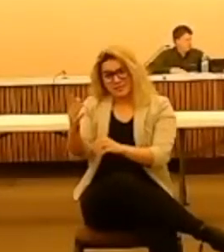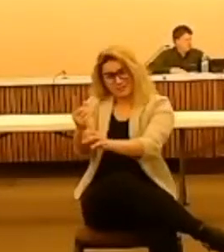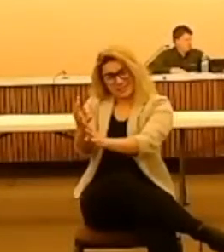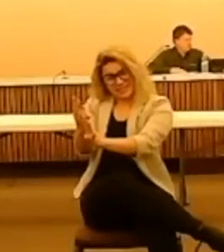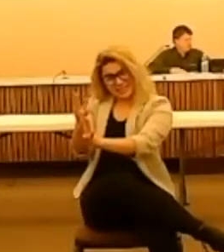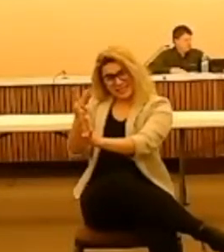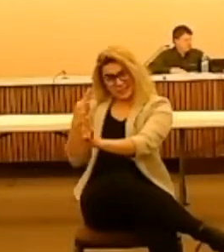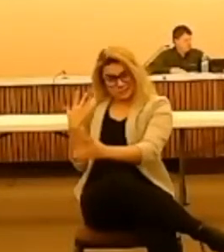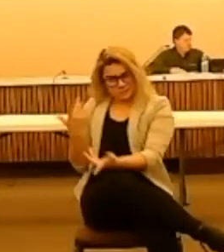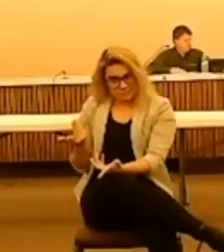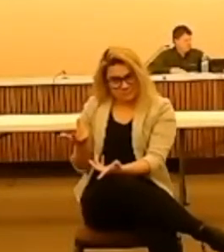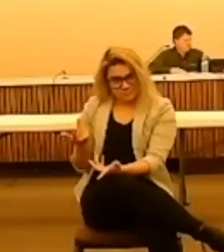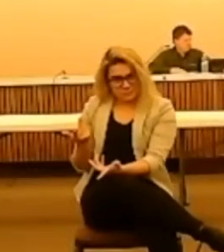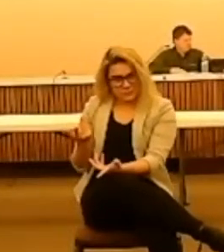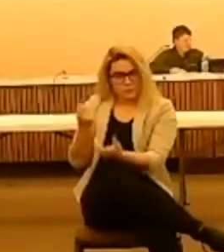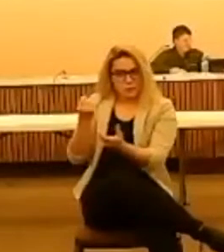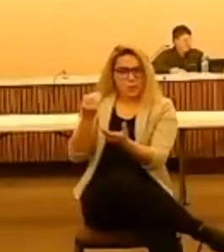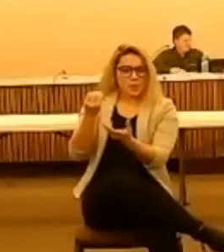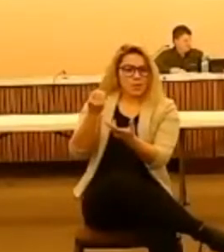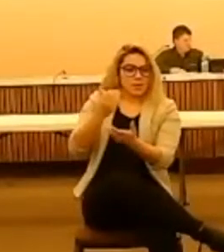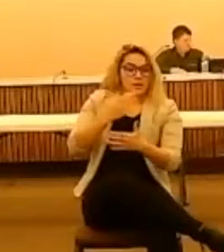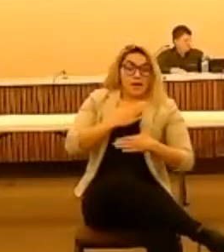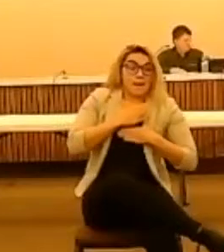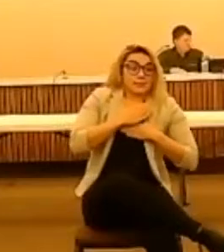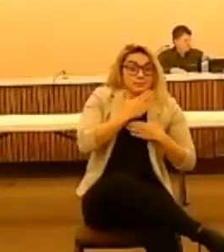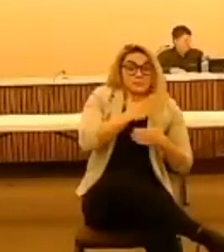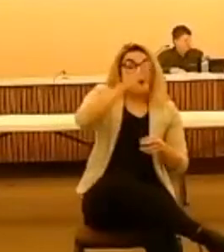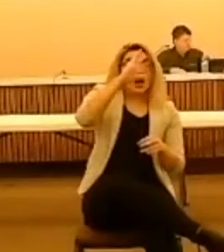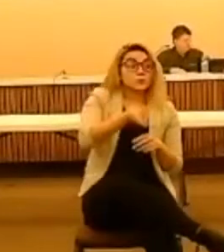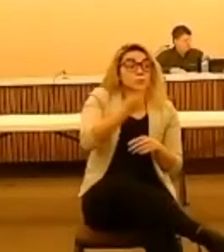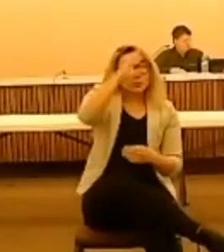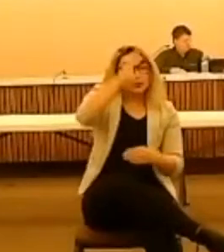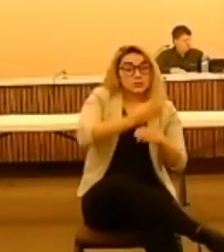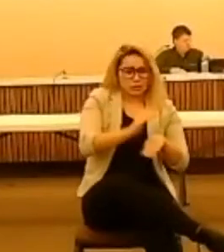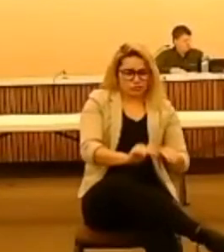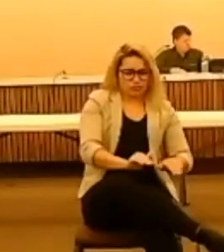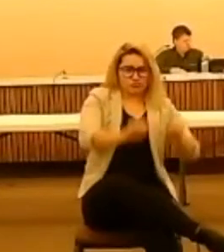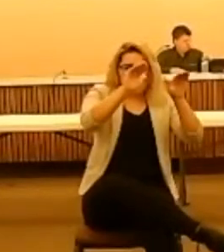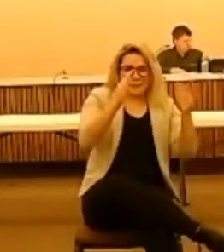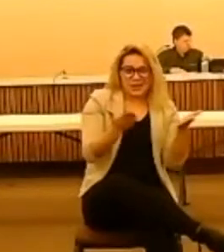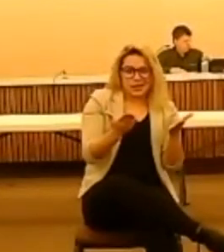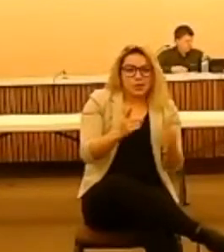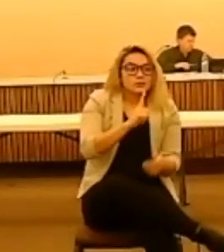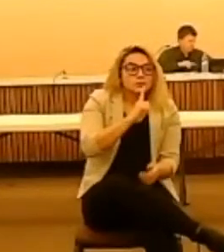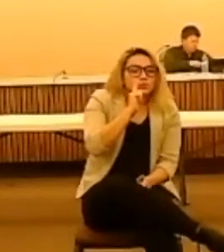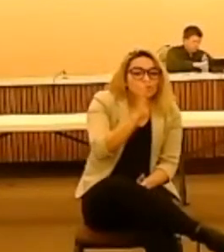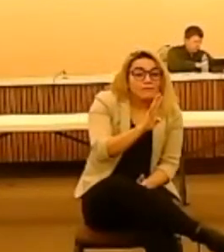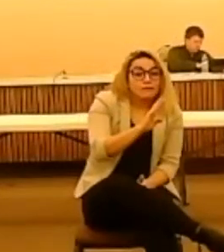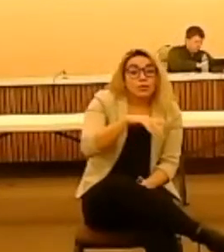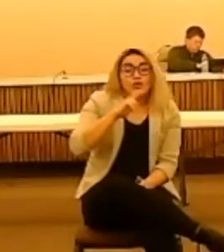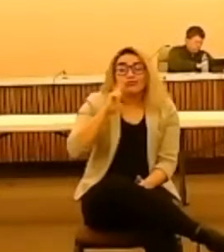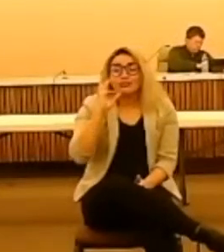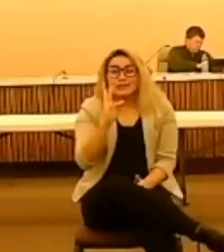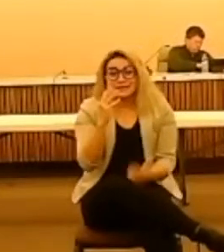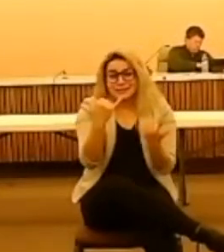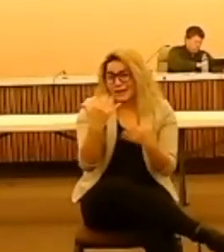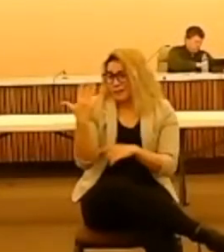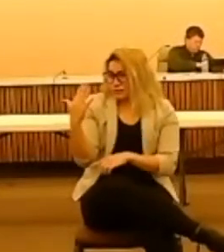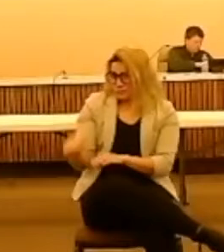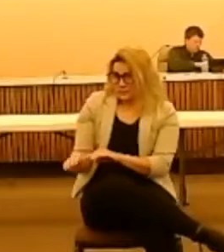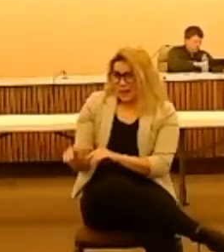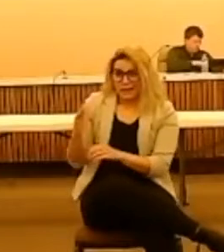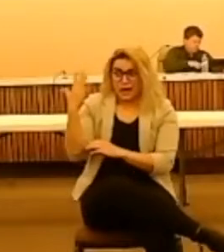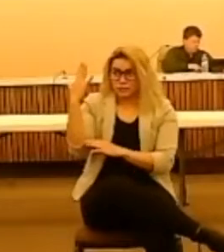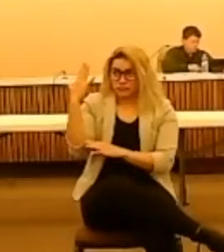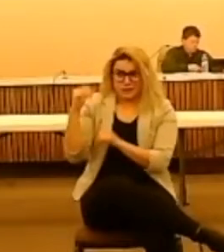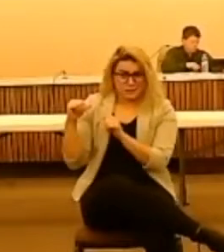I was gladly, my 2 sons grew up here. I 26 and 34-year-olds. They looked at it and they said, I don't see anything wrong with it.